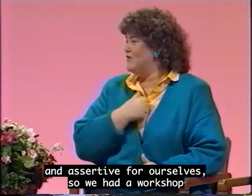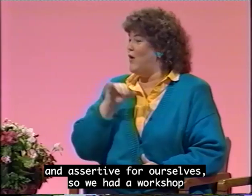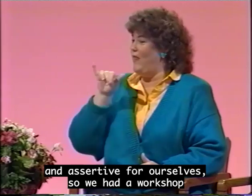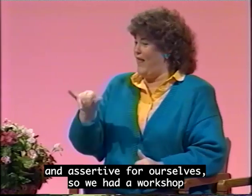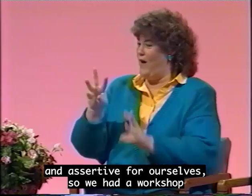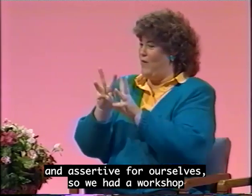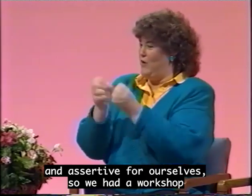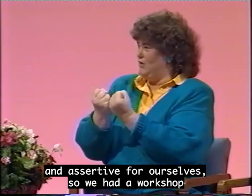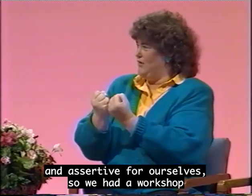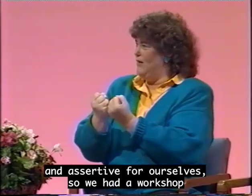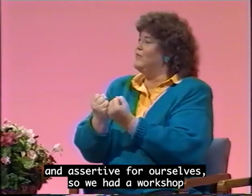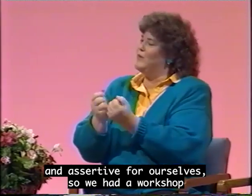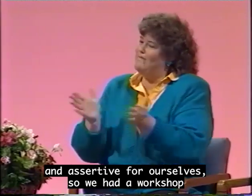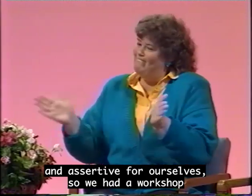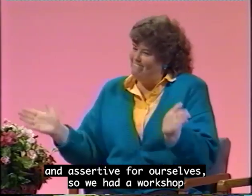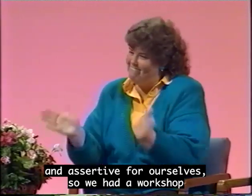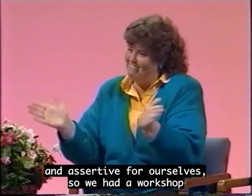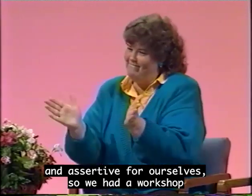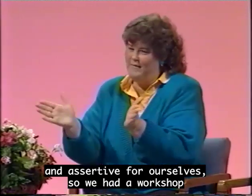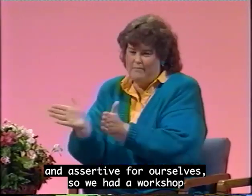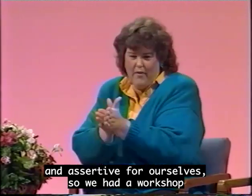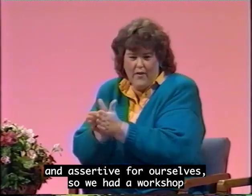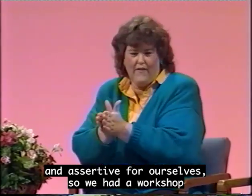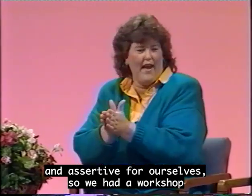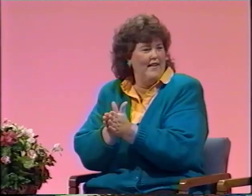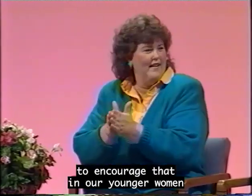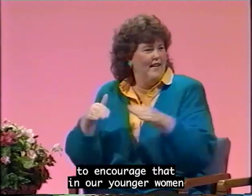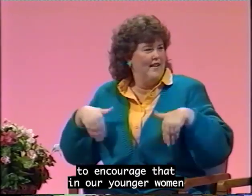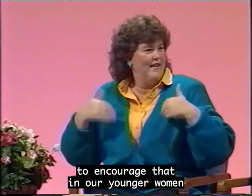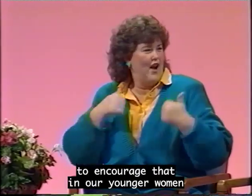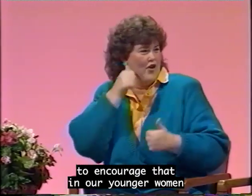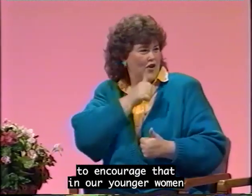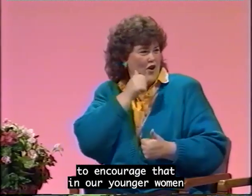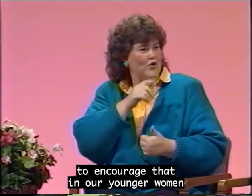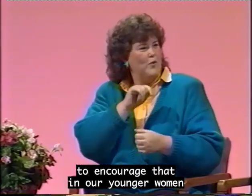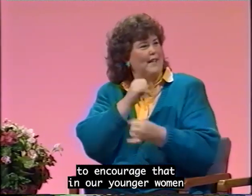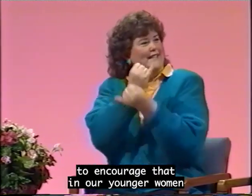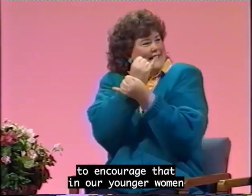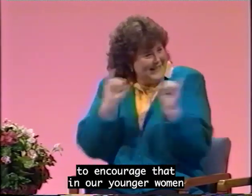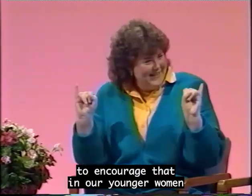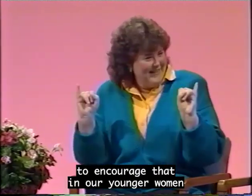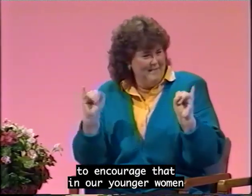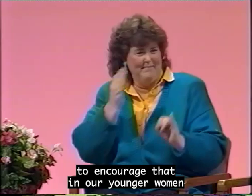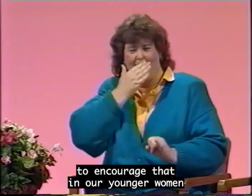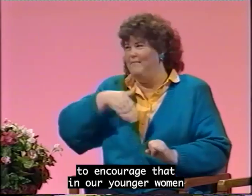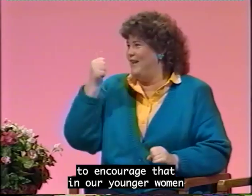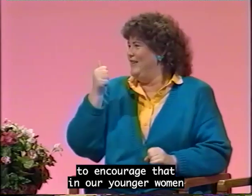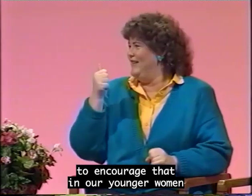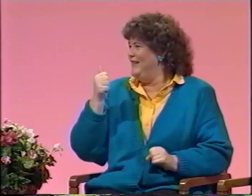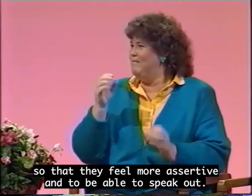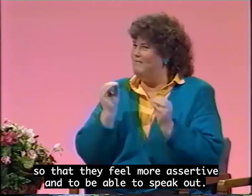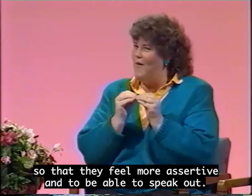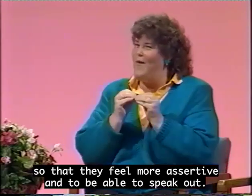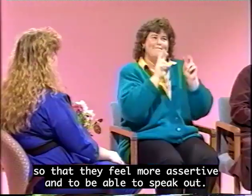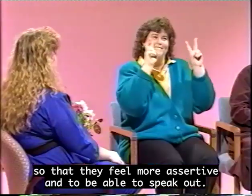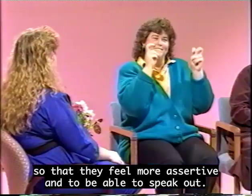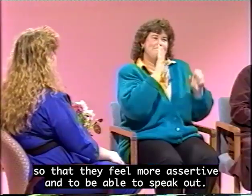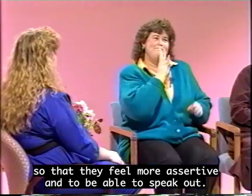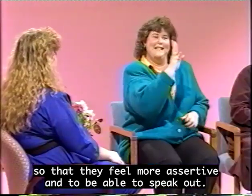assertive for ourselves. So we had a workshop to encourage that in our younger women, so that they'd feel more